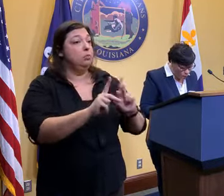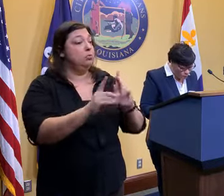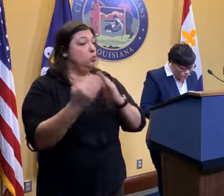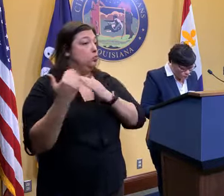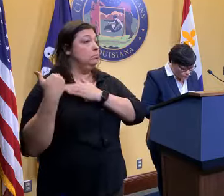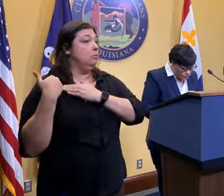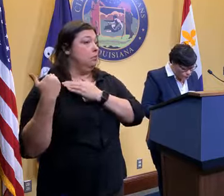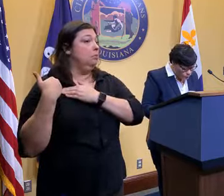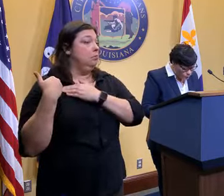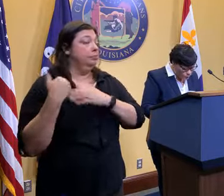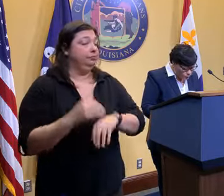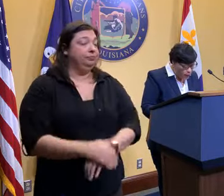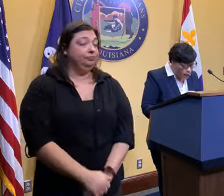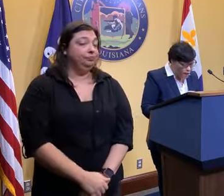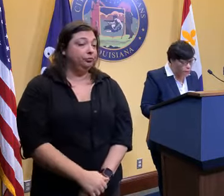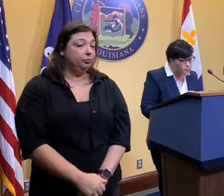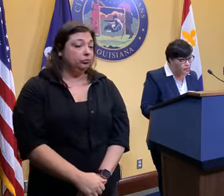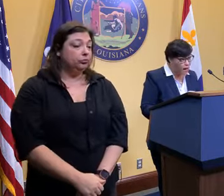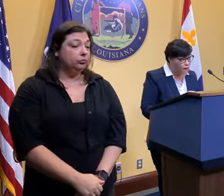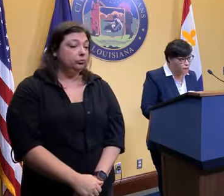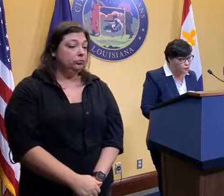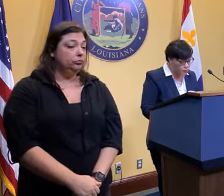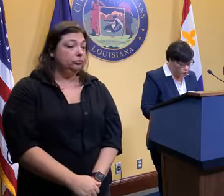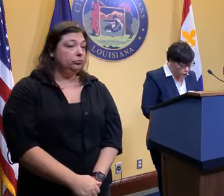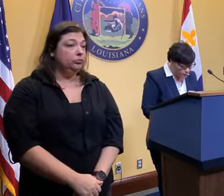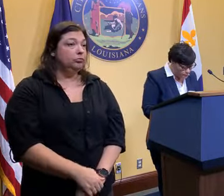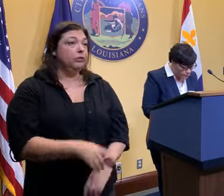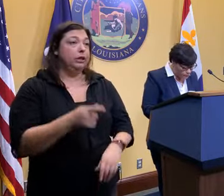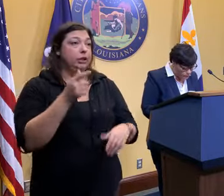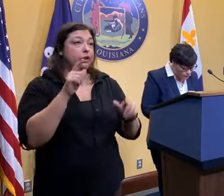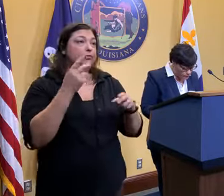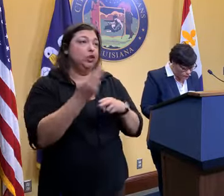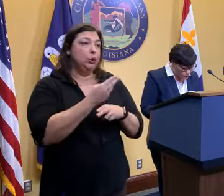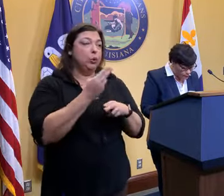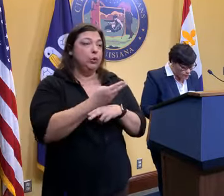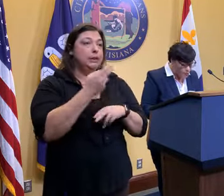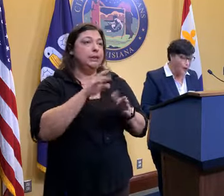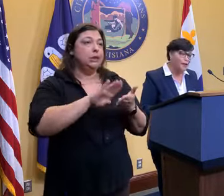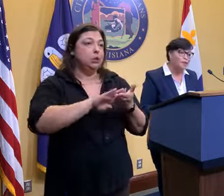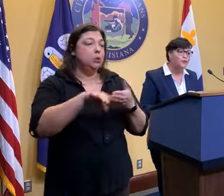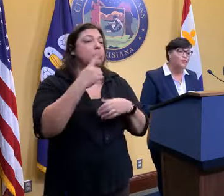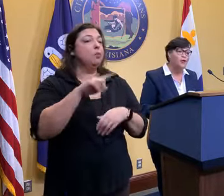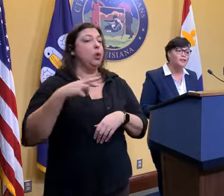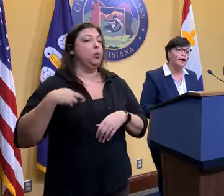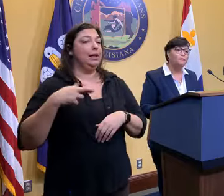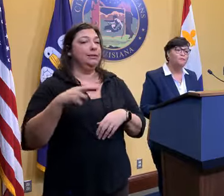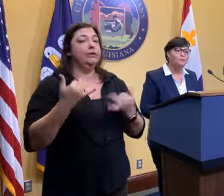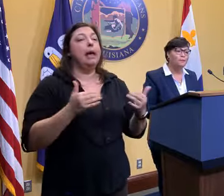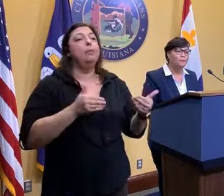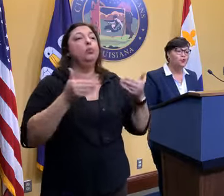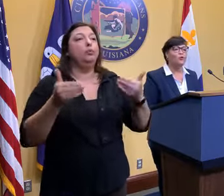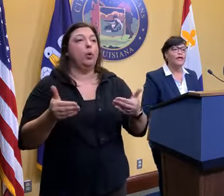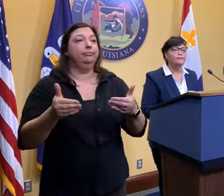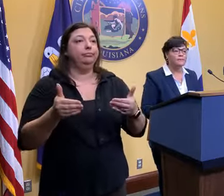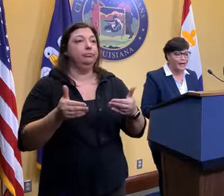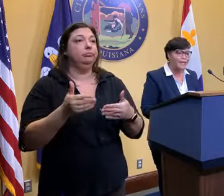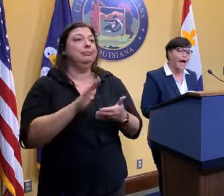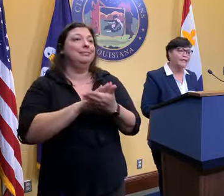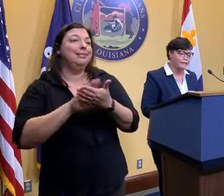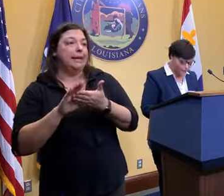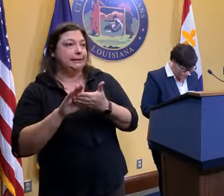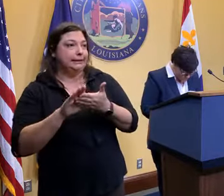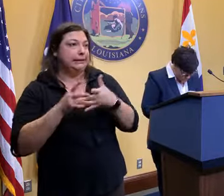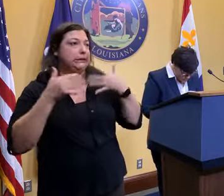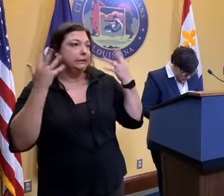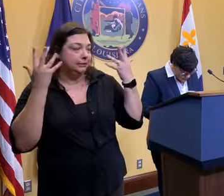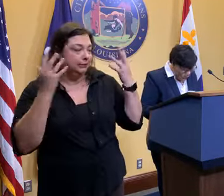accountable, again, under the skies of religion. So now let me move on to something sweet or